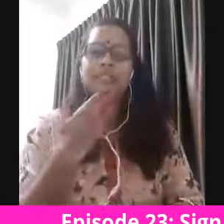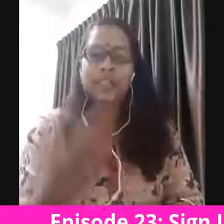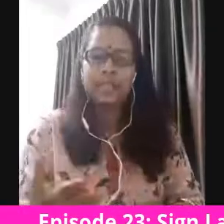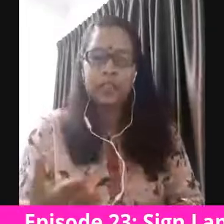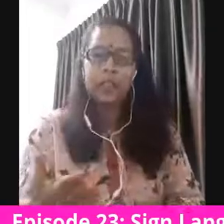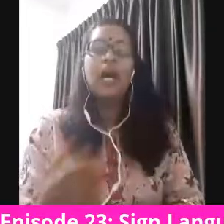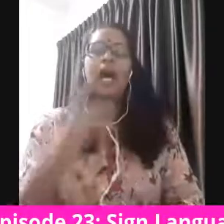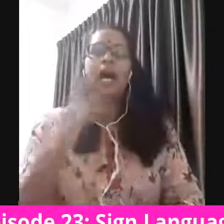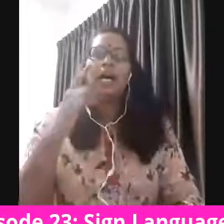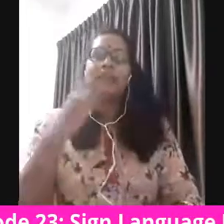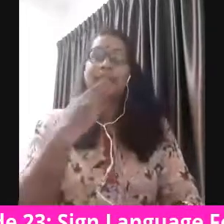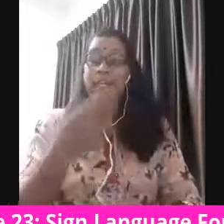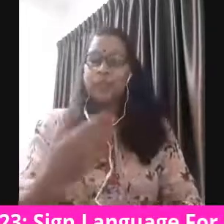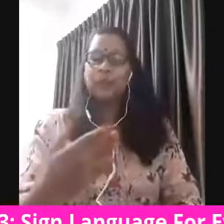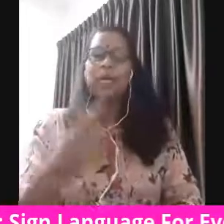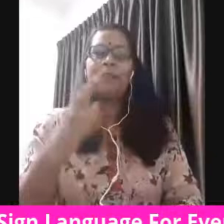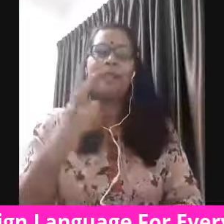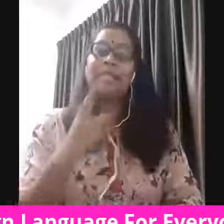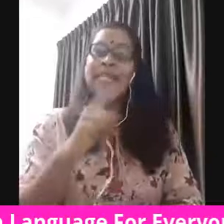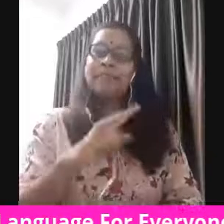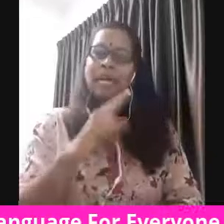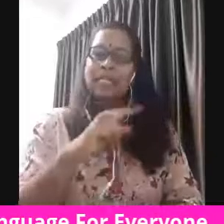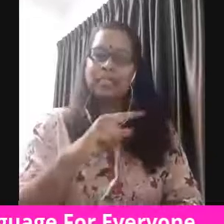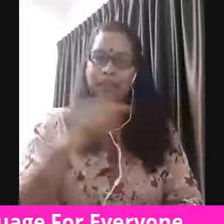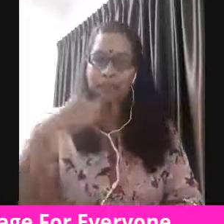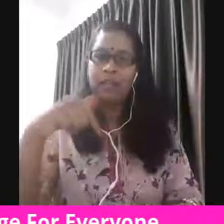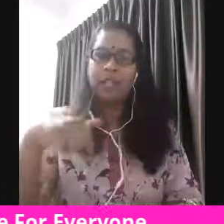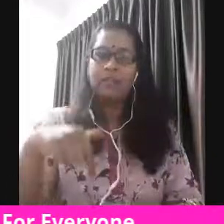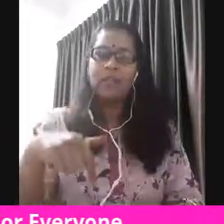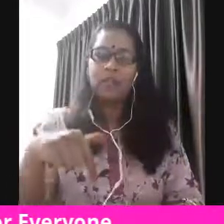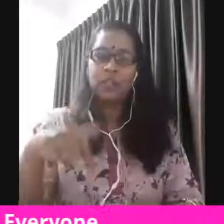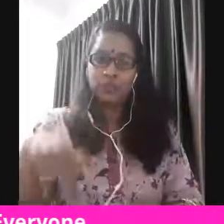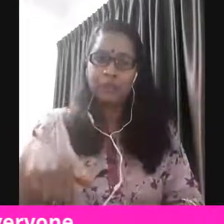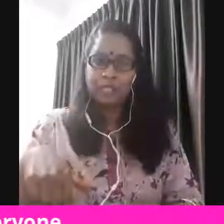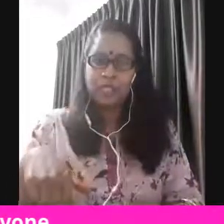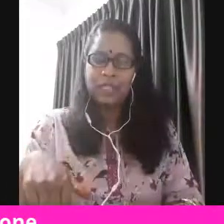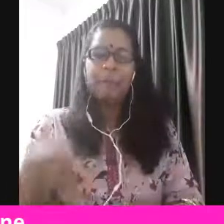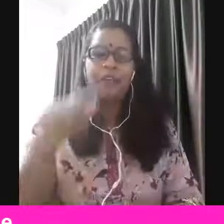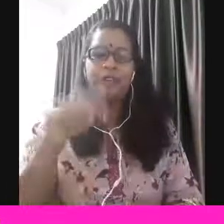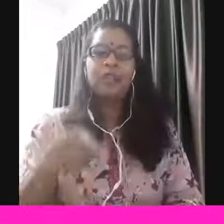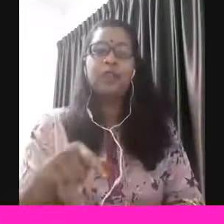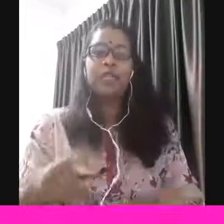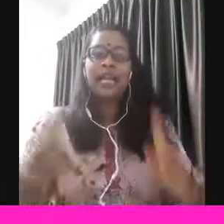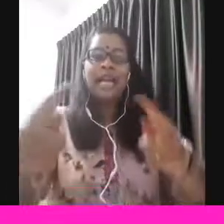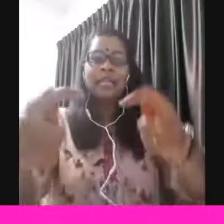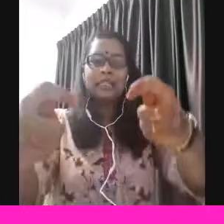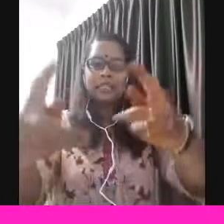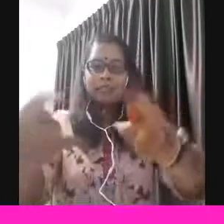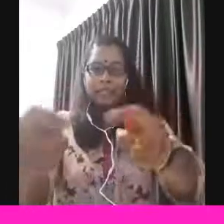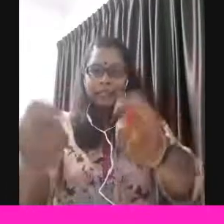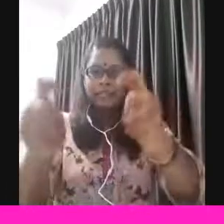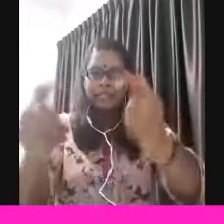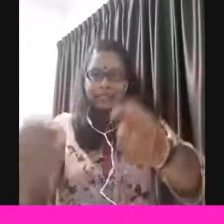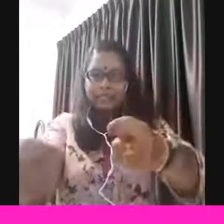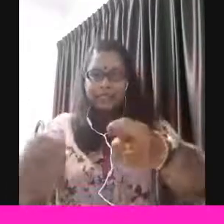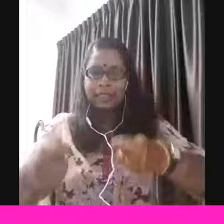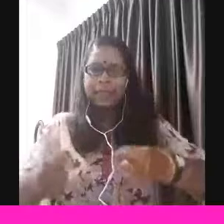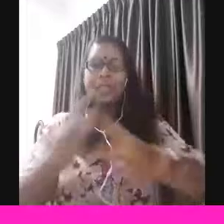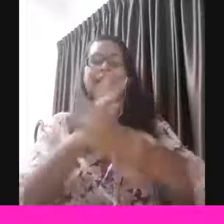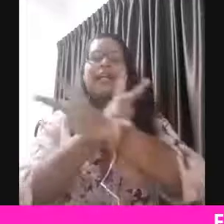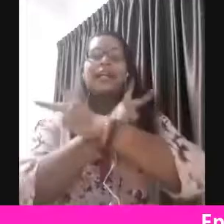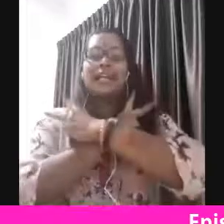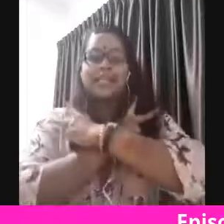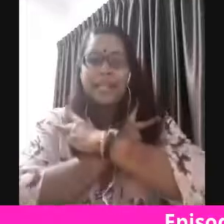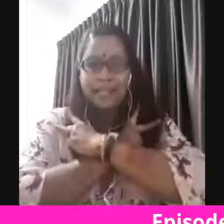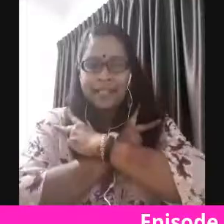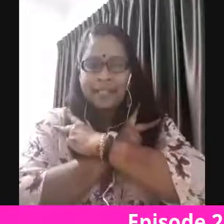just say thank you. But in Bahasa, if according to the Malaysia, Mhm. we have to say terima, T like this,